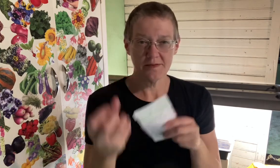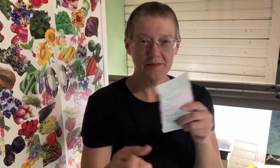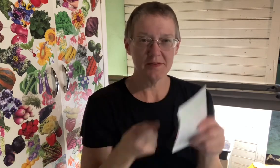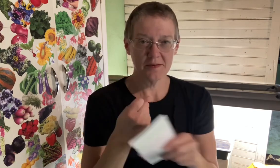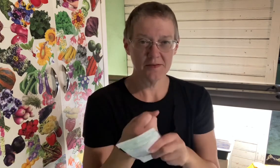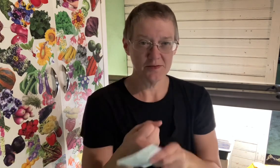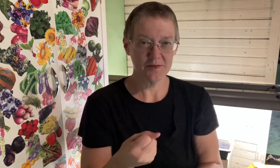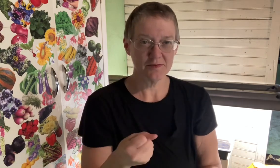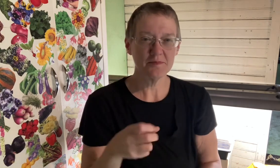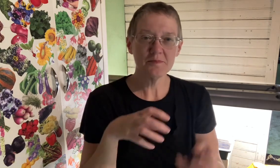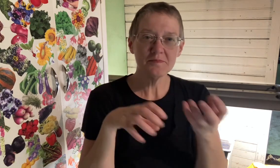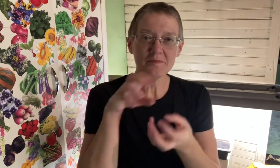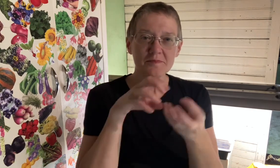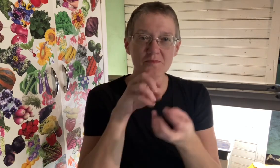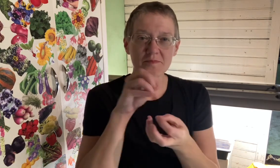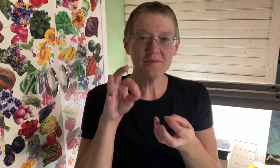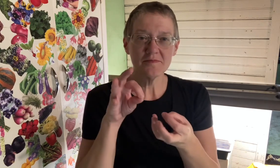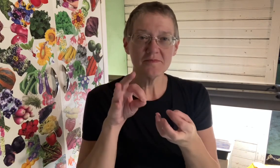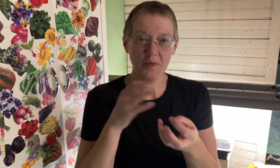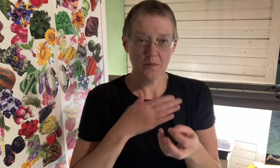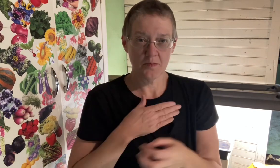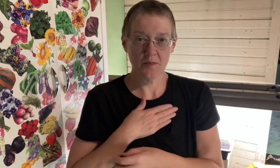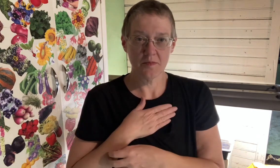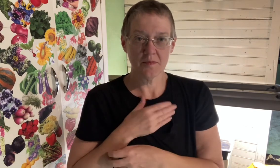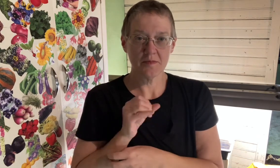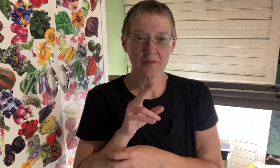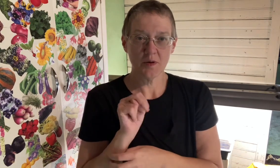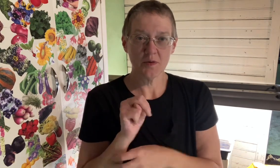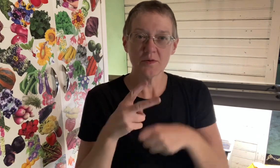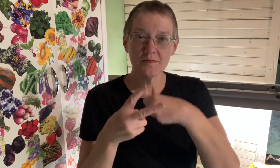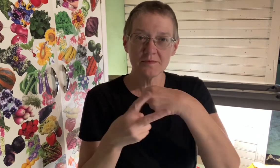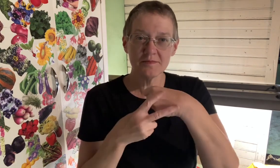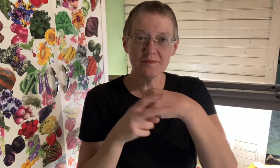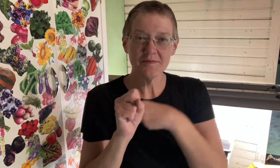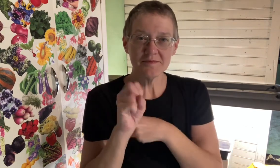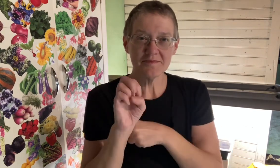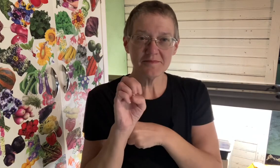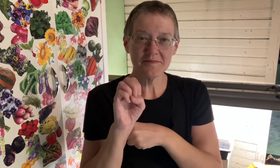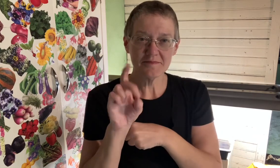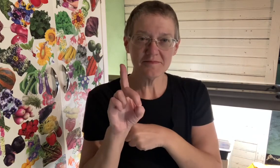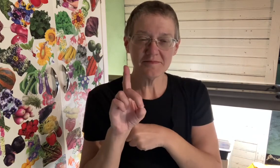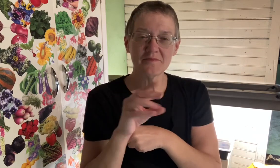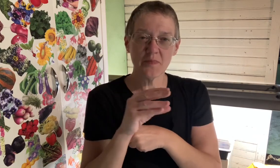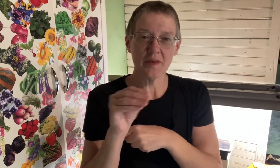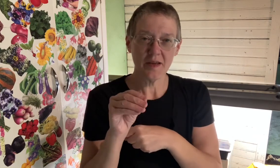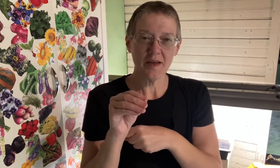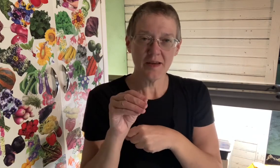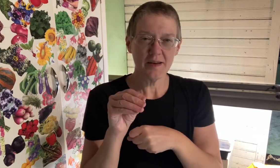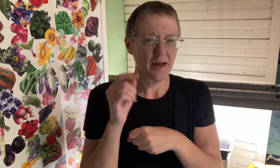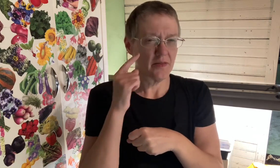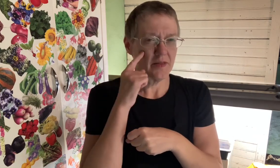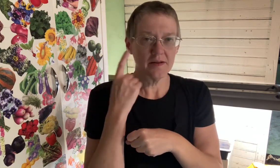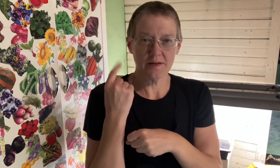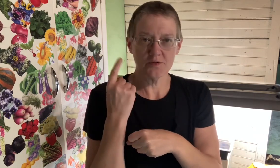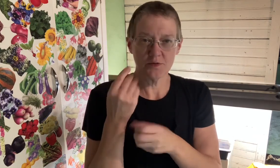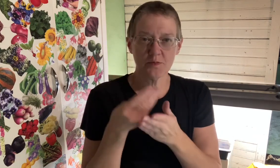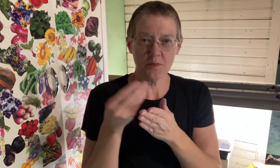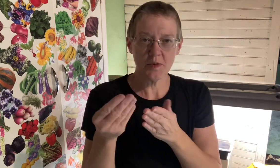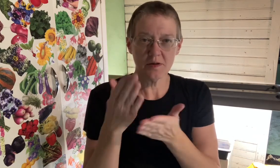I've used this variety for many years, so my seed's going to be a mixture of my own saved seed and some fresh seed I think I bought last